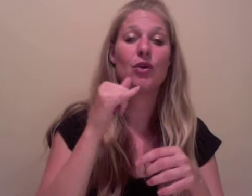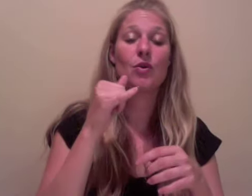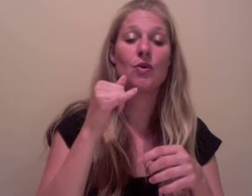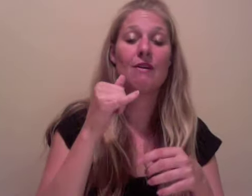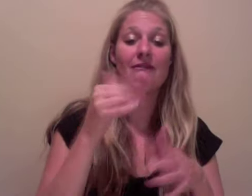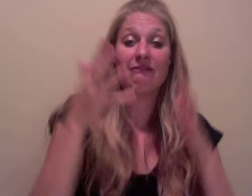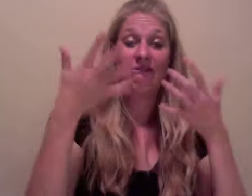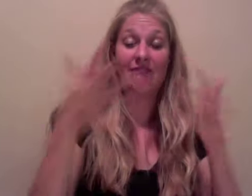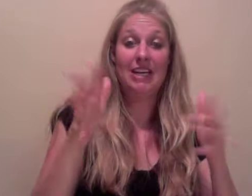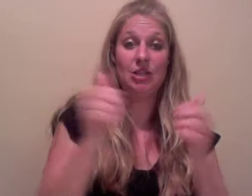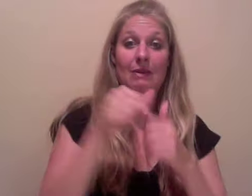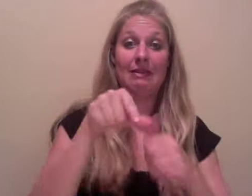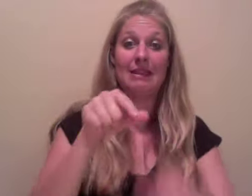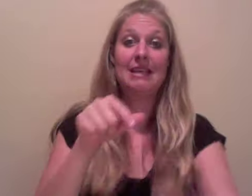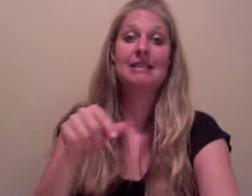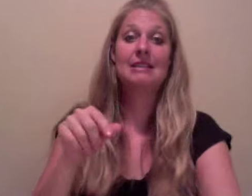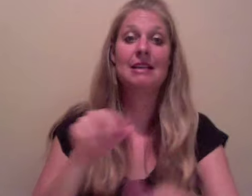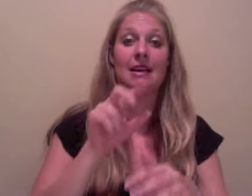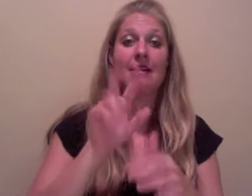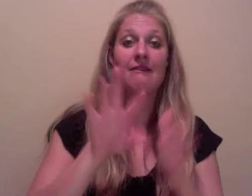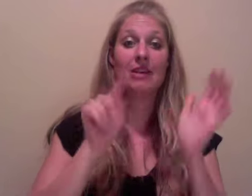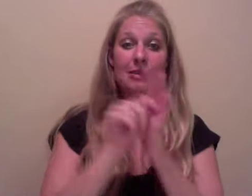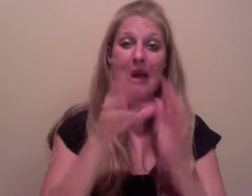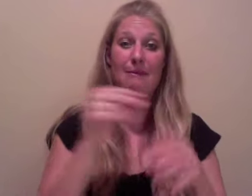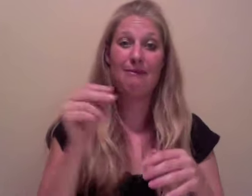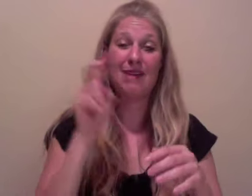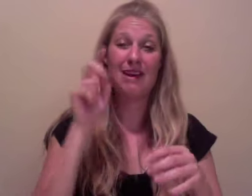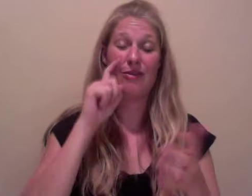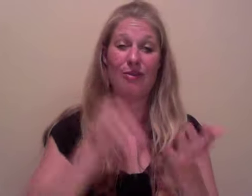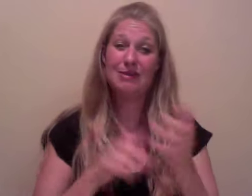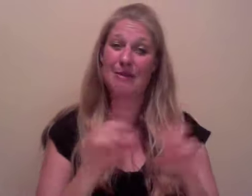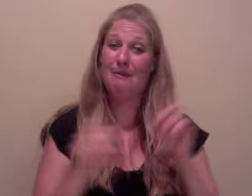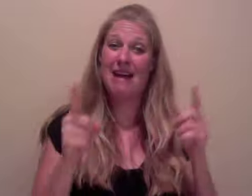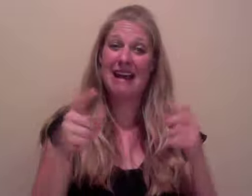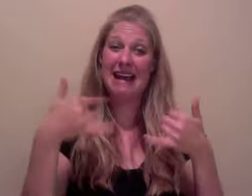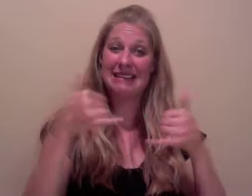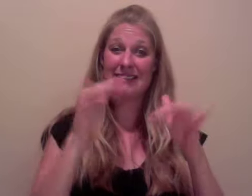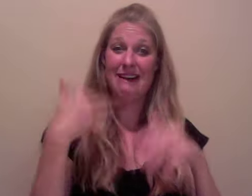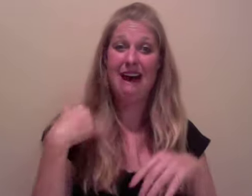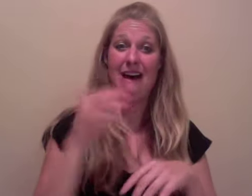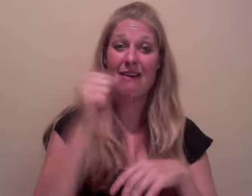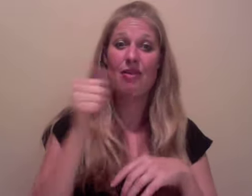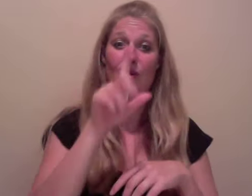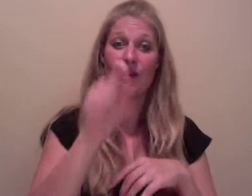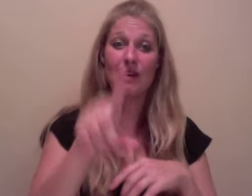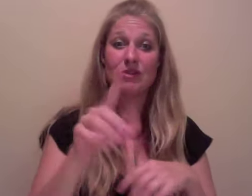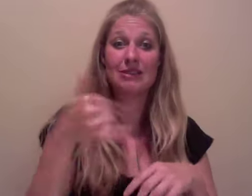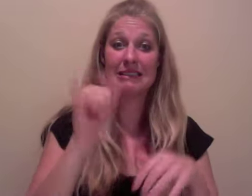again, if you finish with this videotape and you're noticing, but I still have other